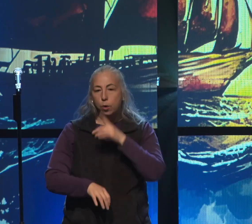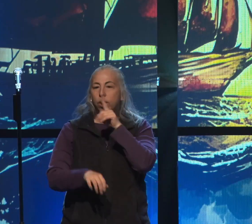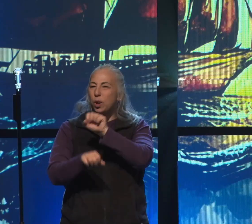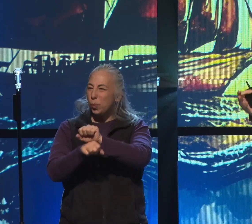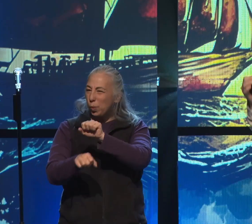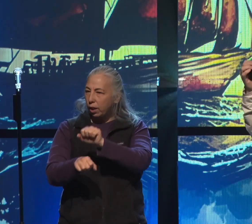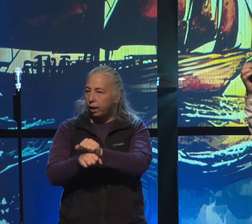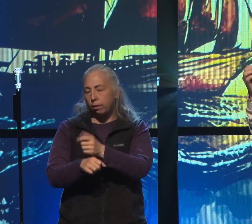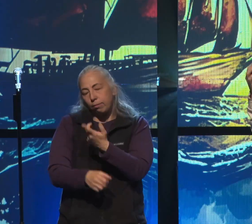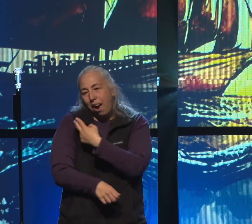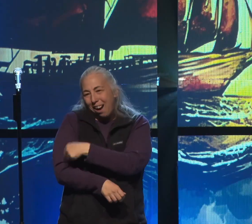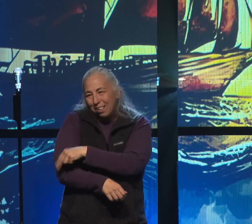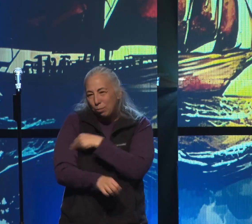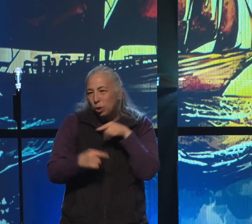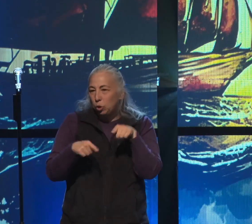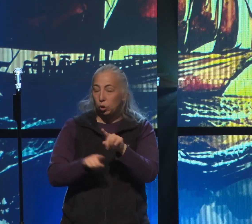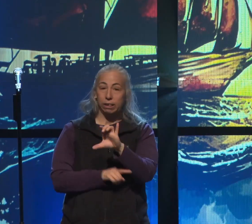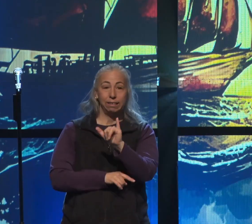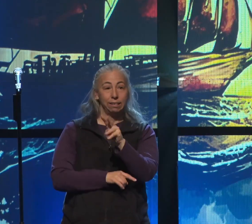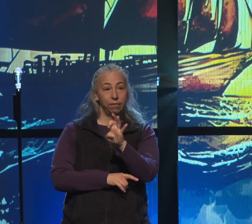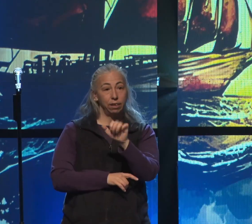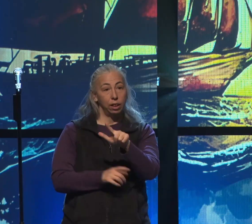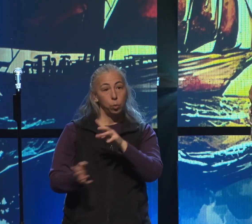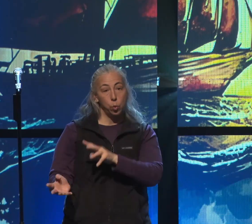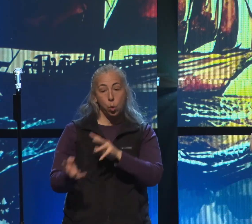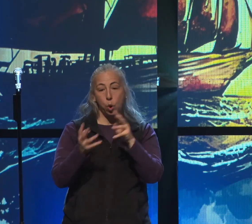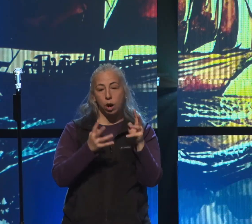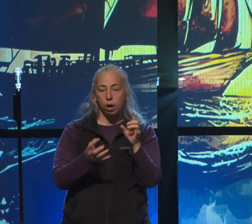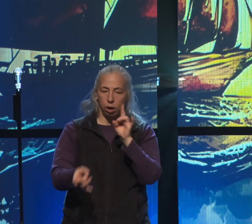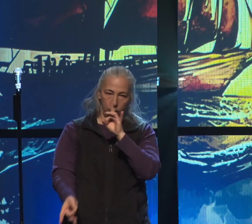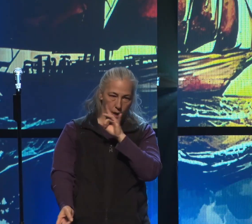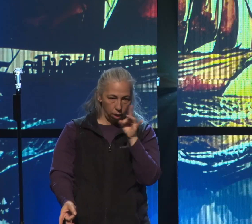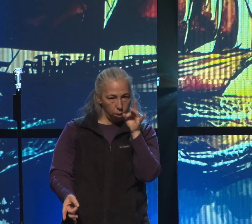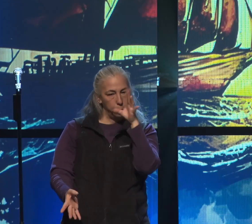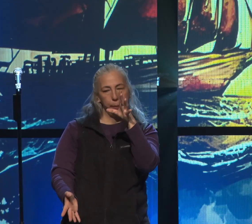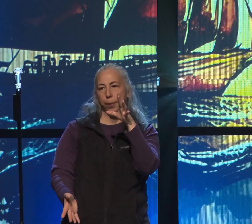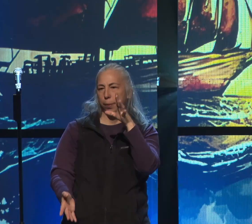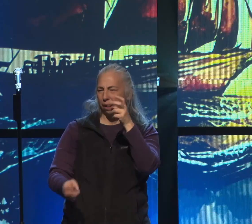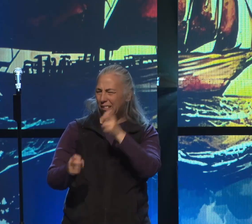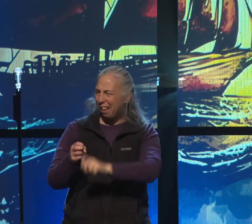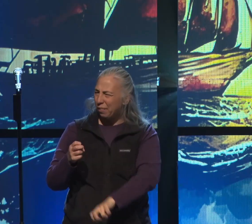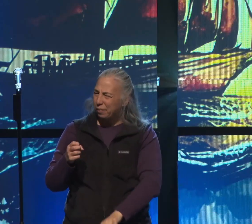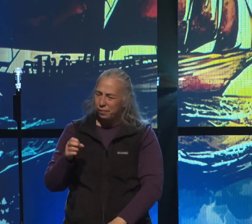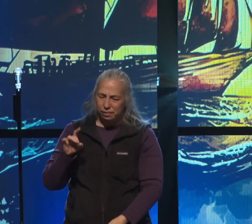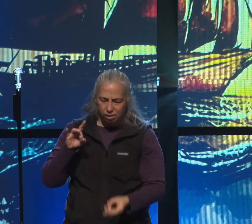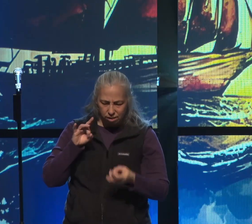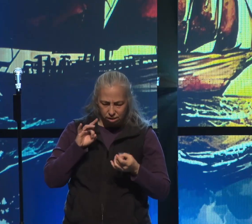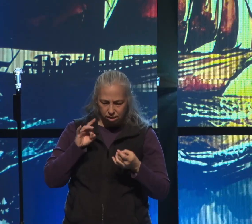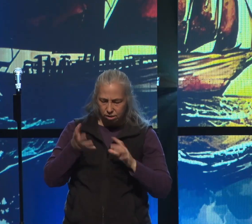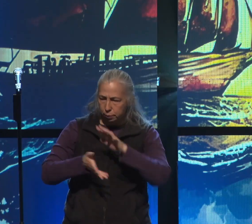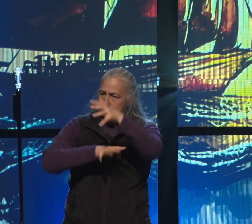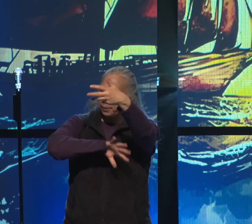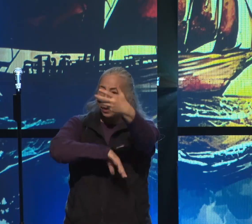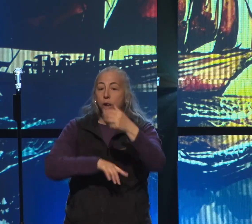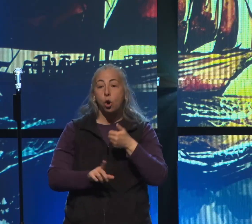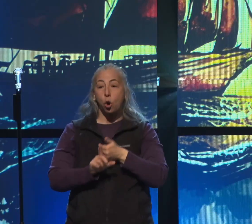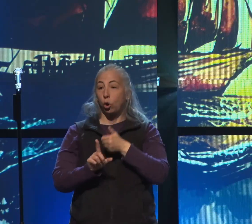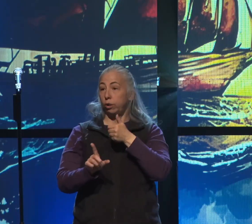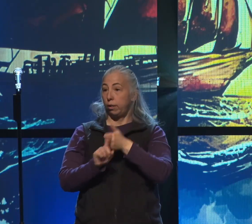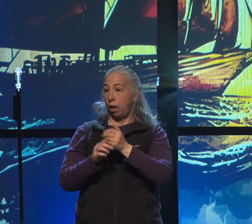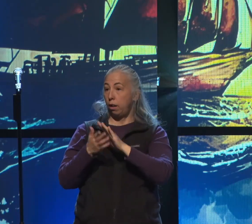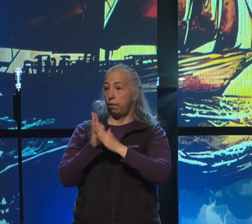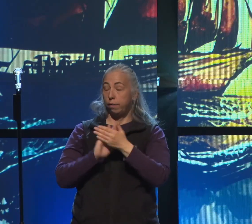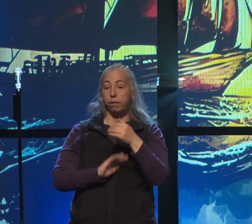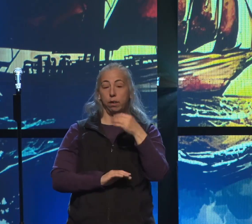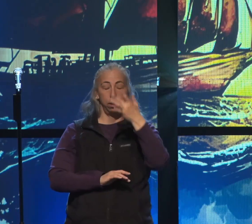being in a hospital in the Civil War, were abysmal, very, very difficult. She actually herself came down with